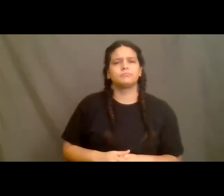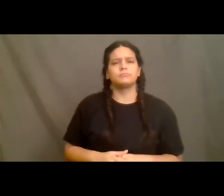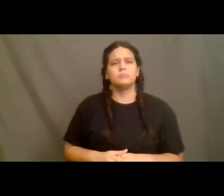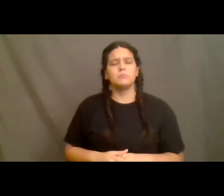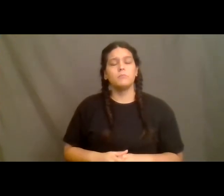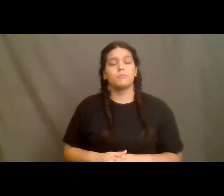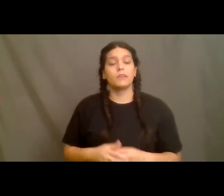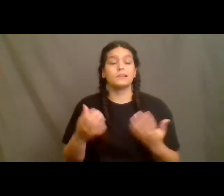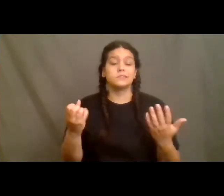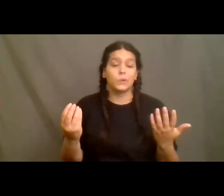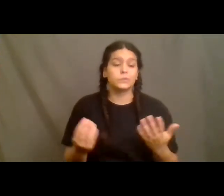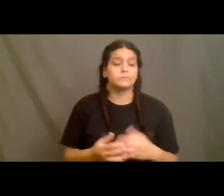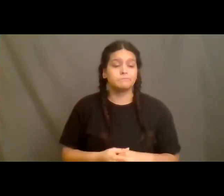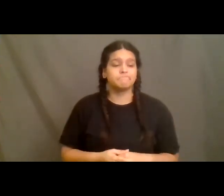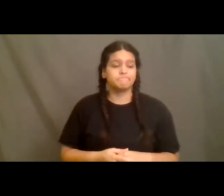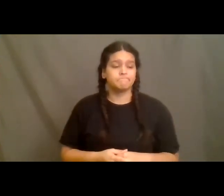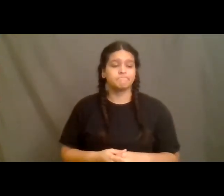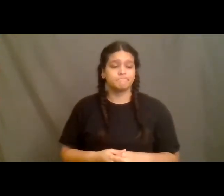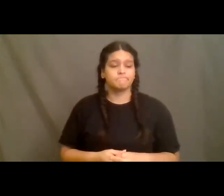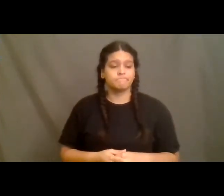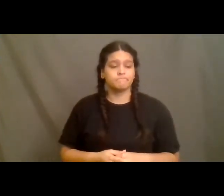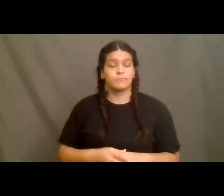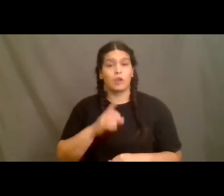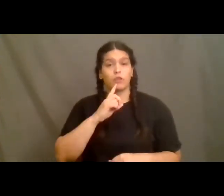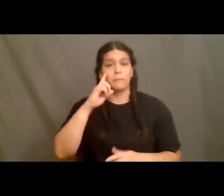And so, you know,